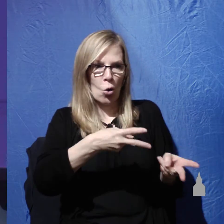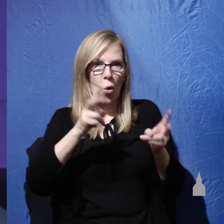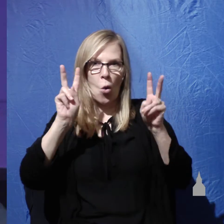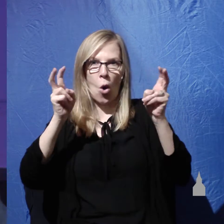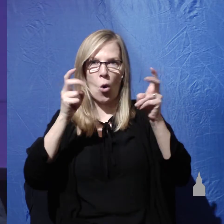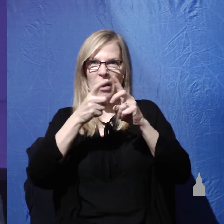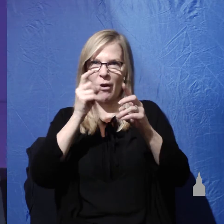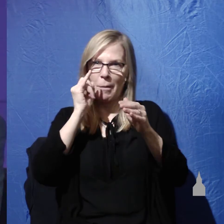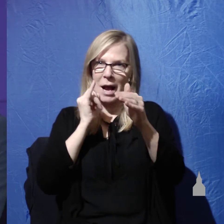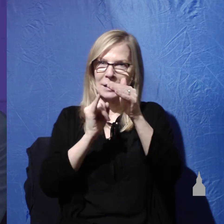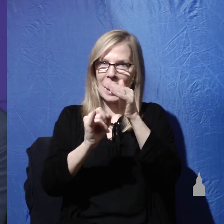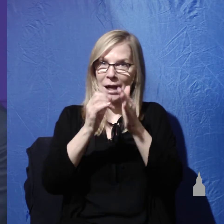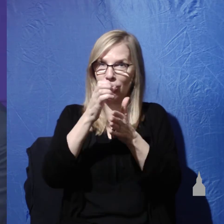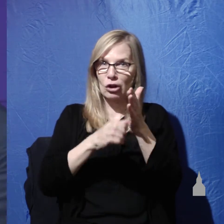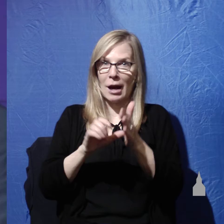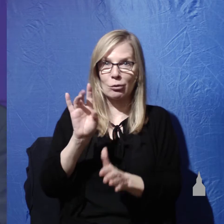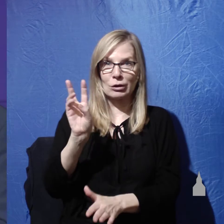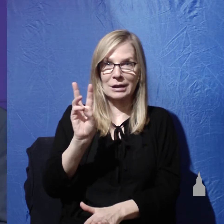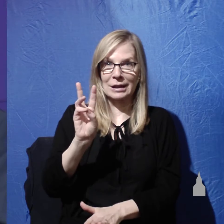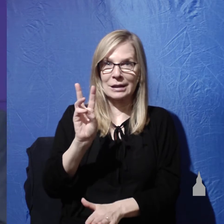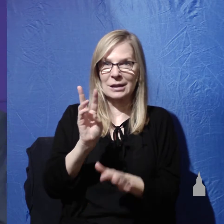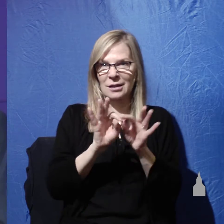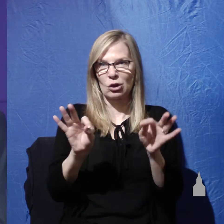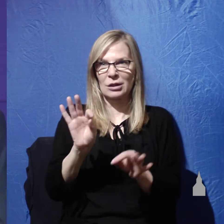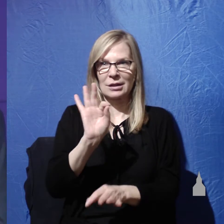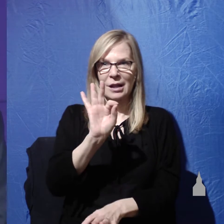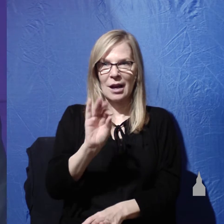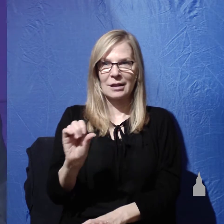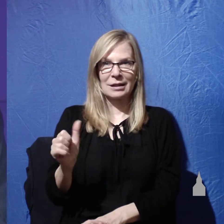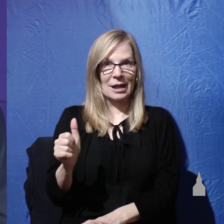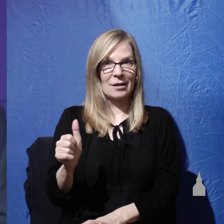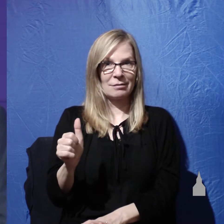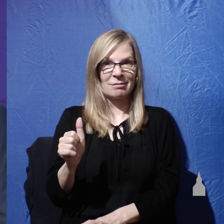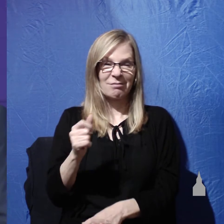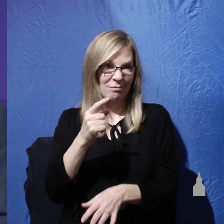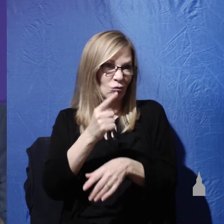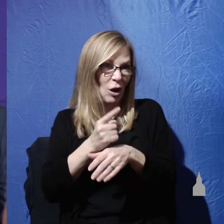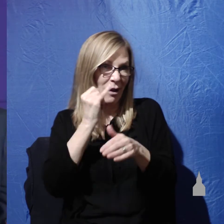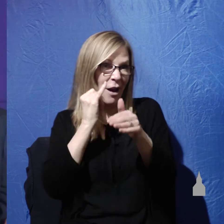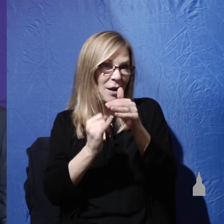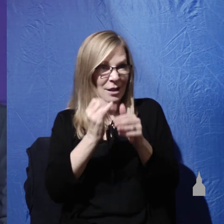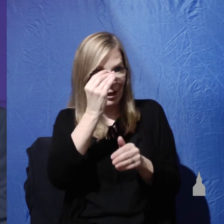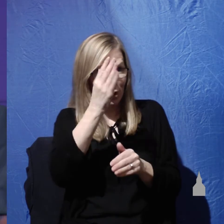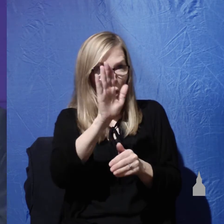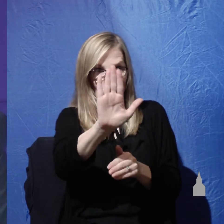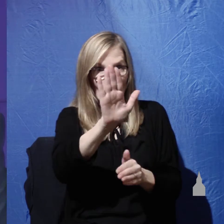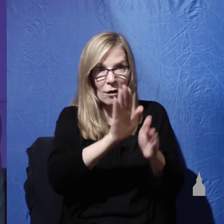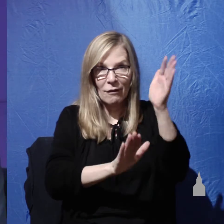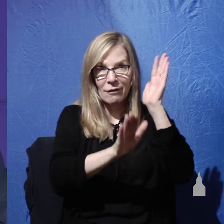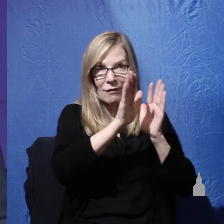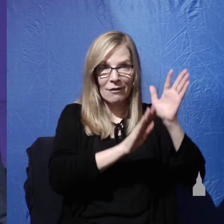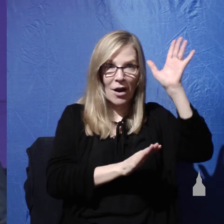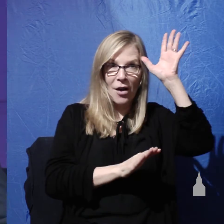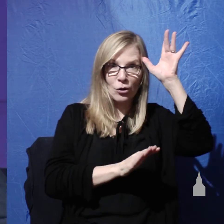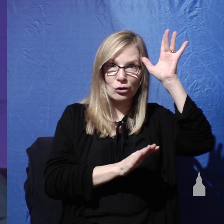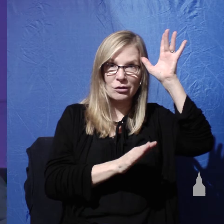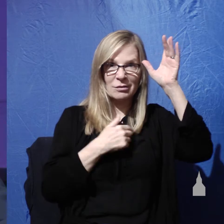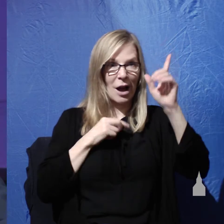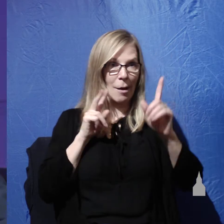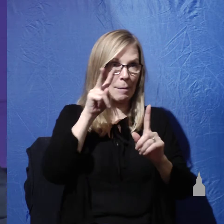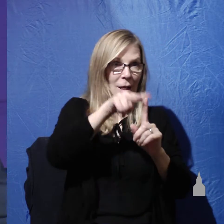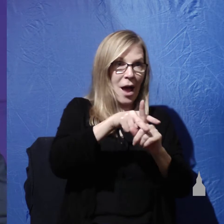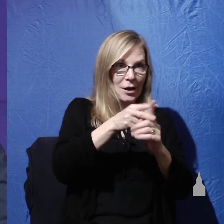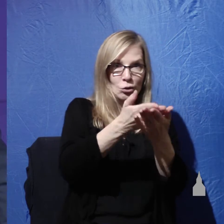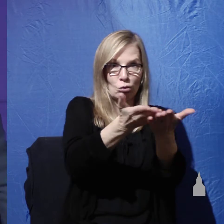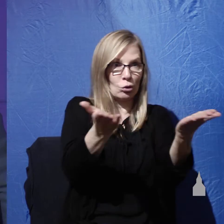verses 9 and 10, and he is applying it to them. He said, "Rightly did Isaiah say to your fathers, and I'm applying it to you." It speaks